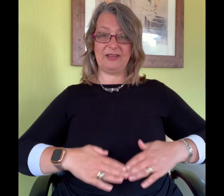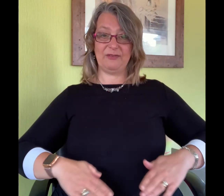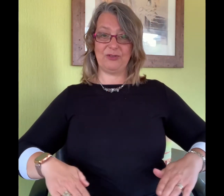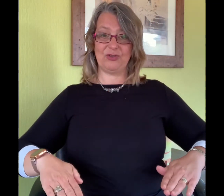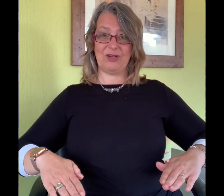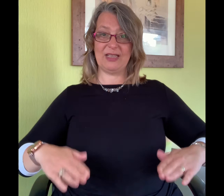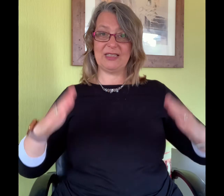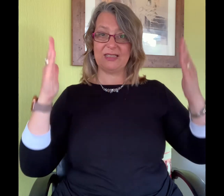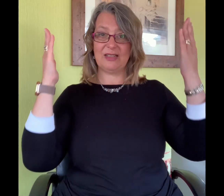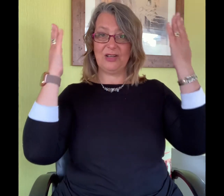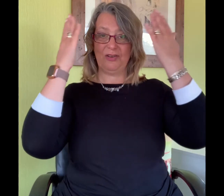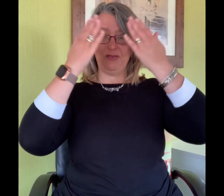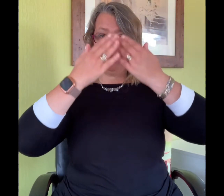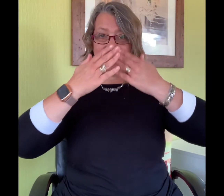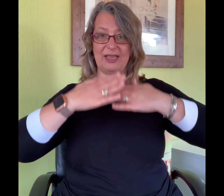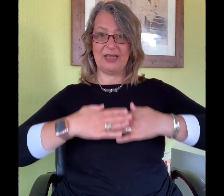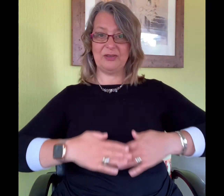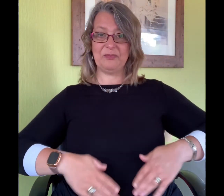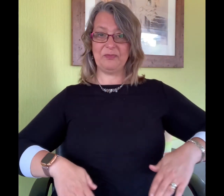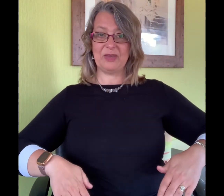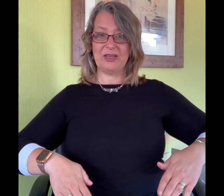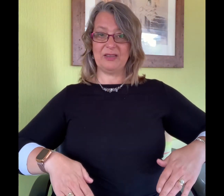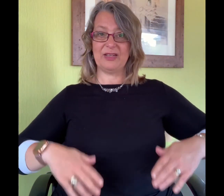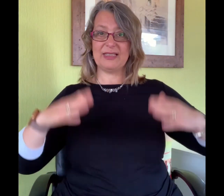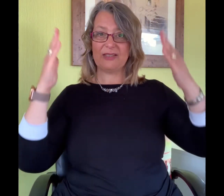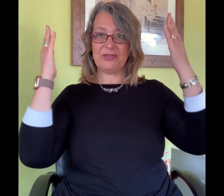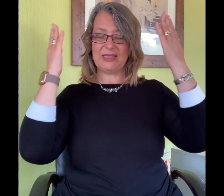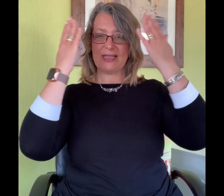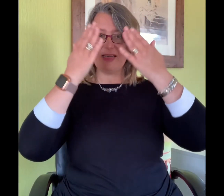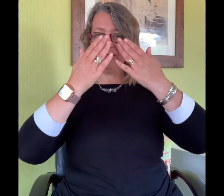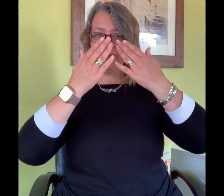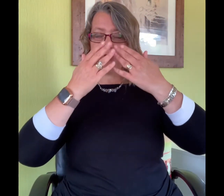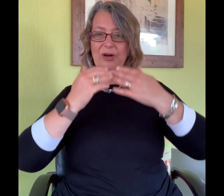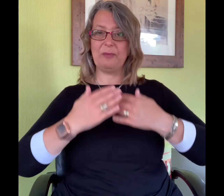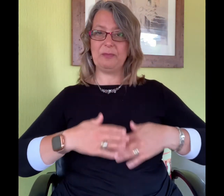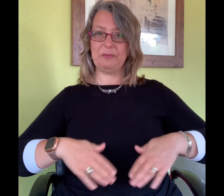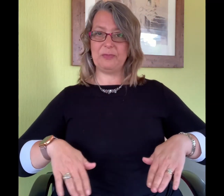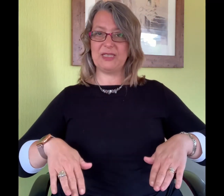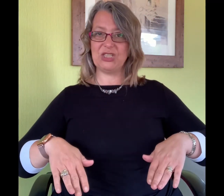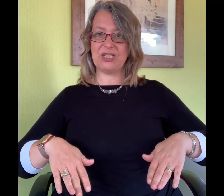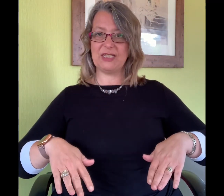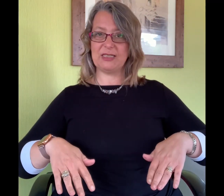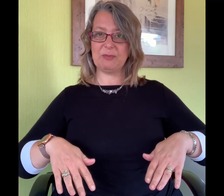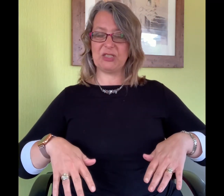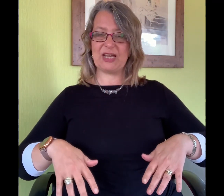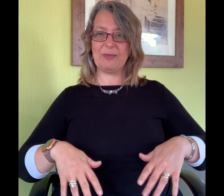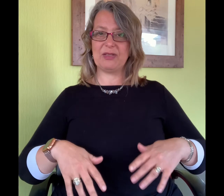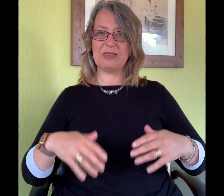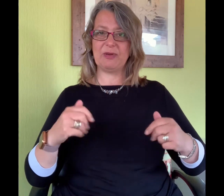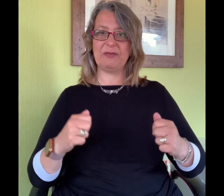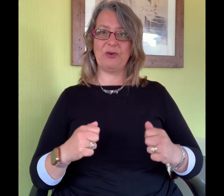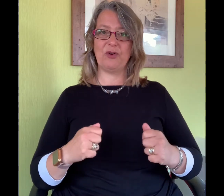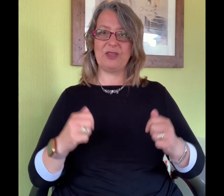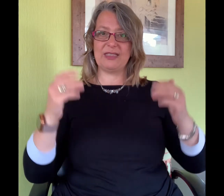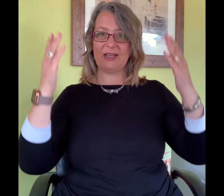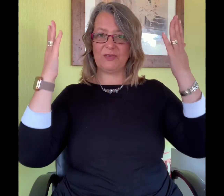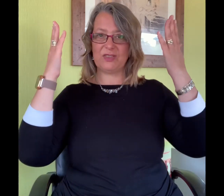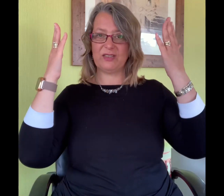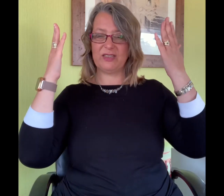for dress, for nightgown. There is a different sign for PJs, pyjamas, but for the sake of this nursery rhyme,